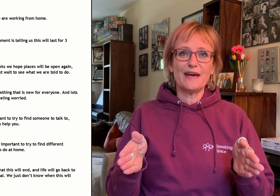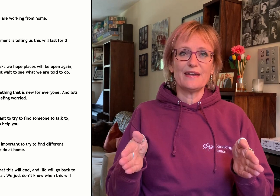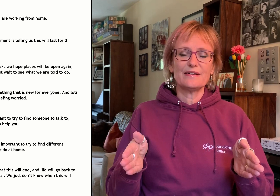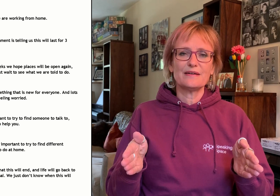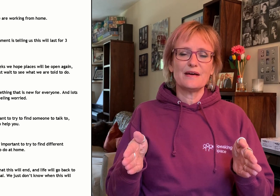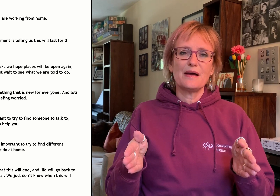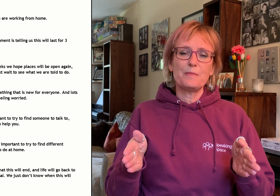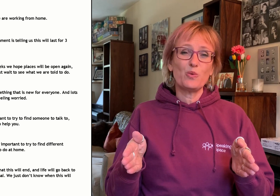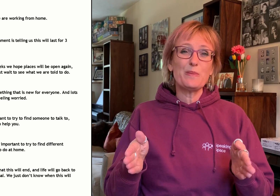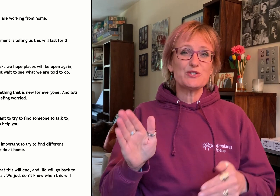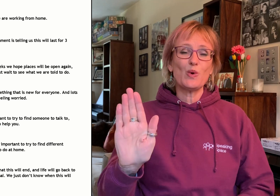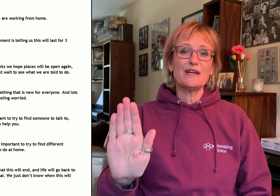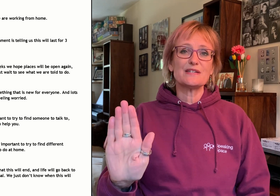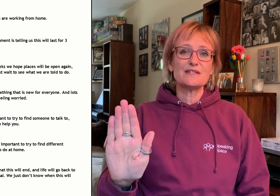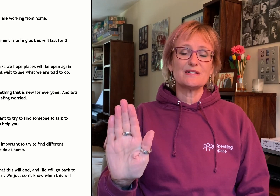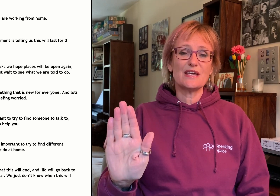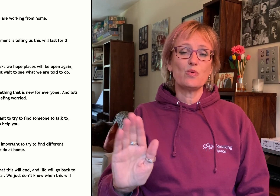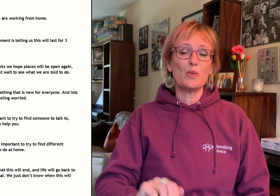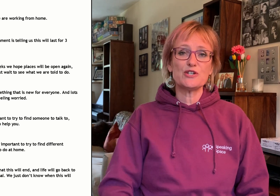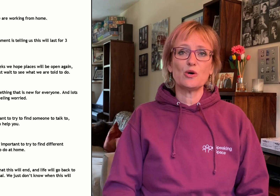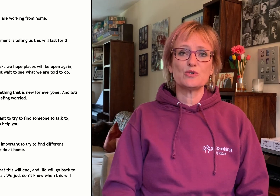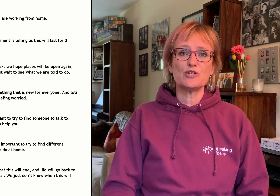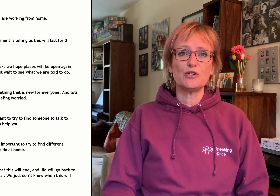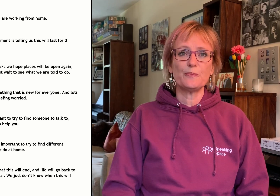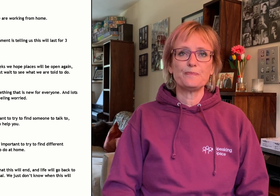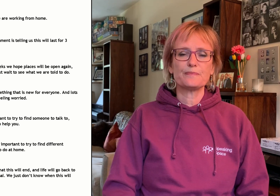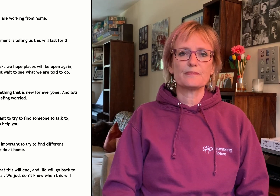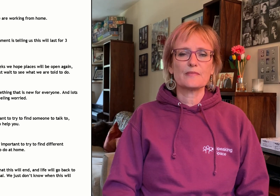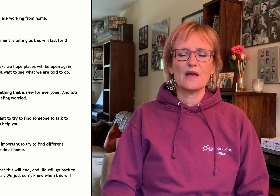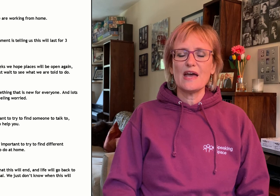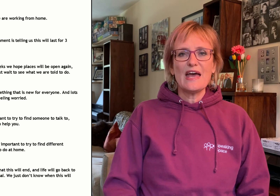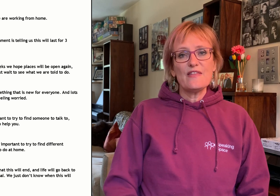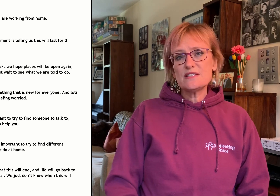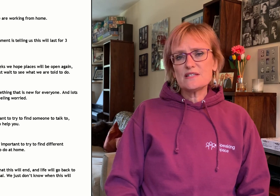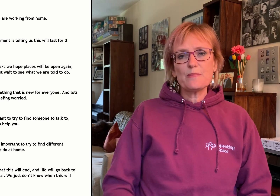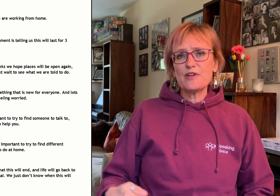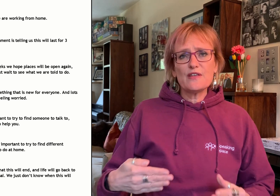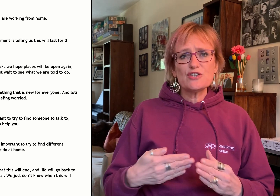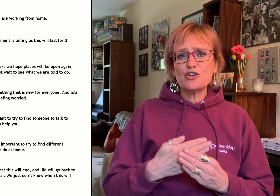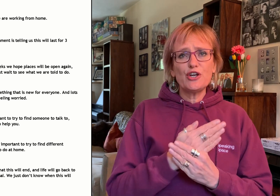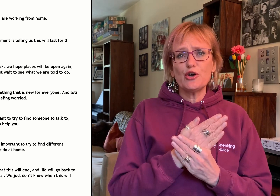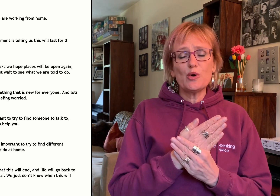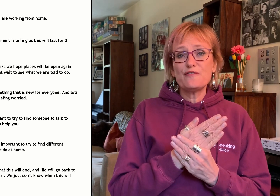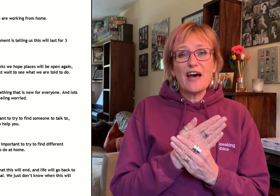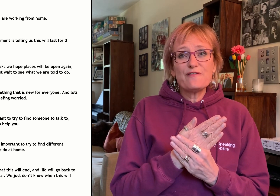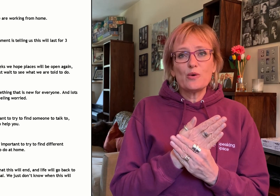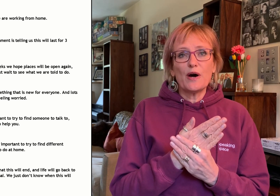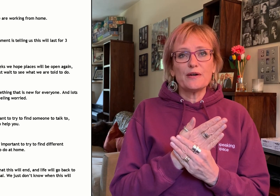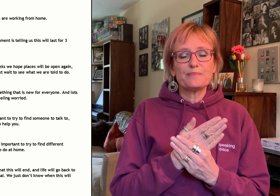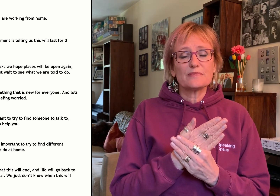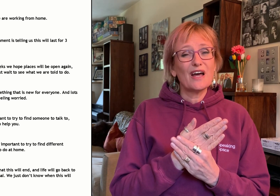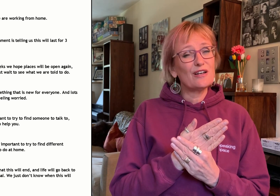open again. But we must wait to see what we're told to do. This is something that is new for